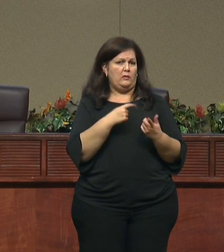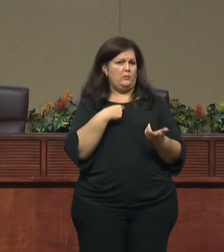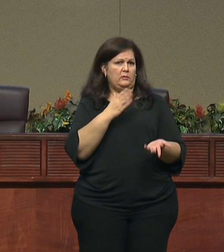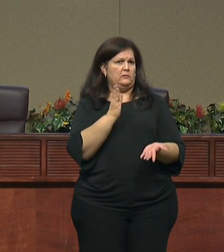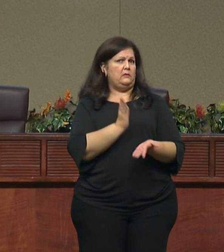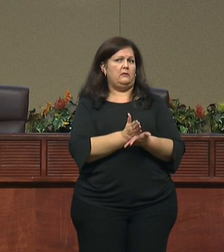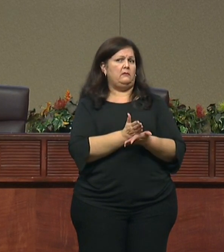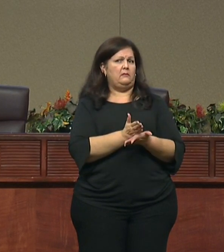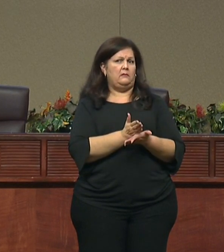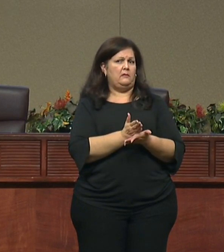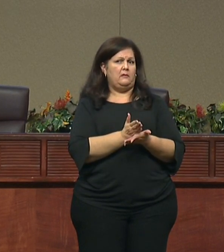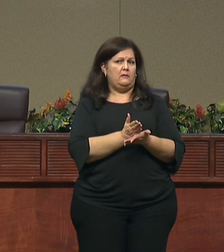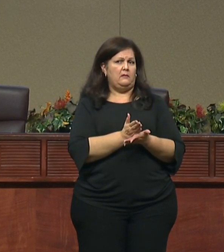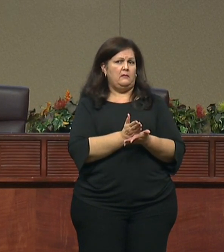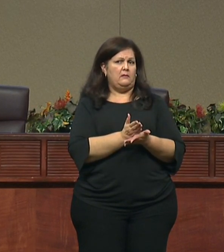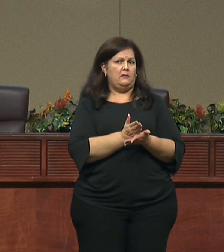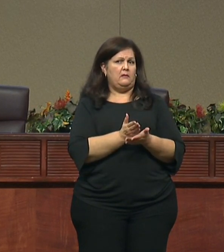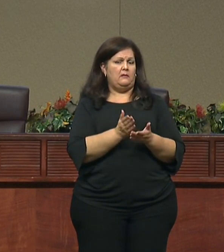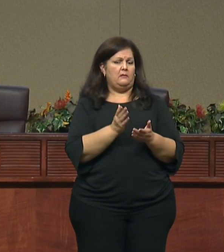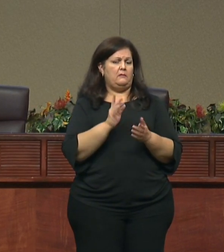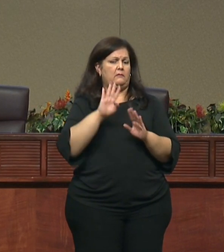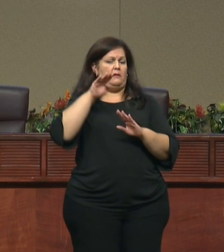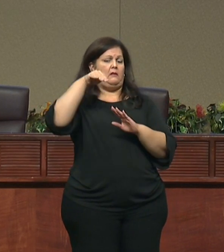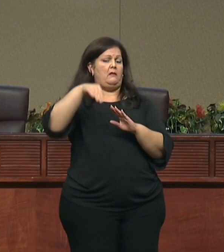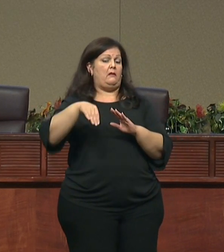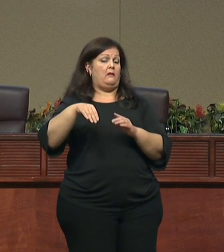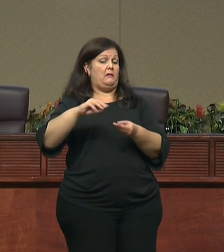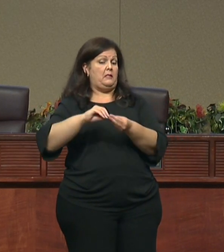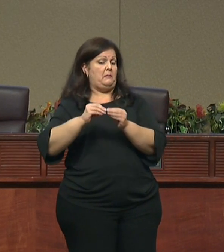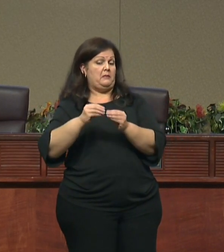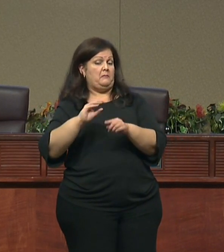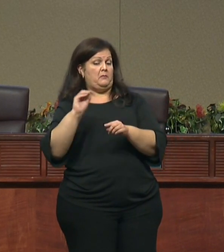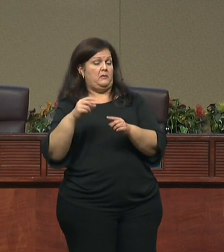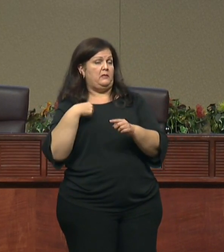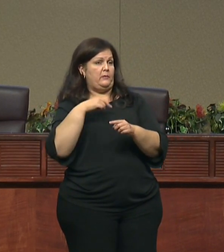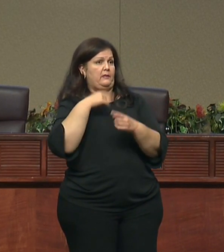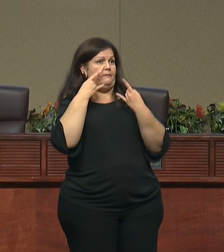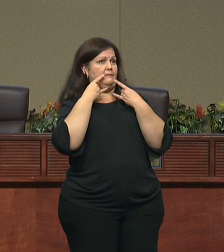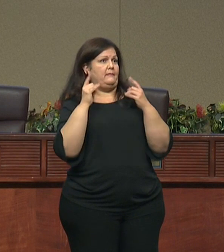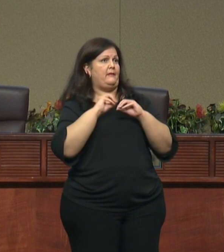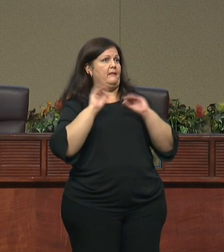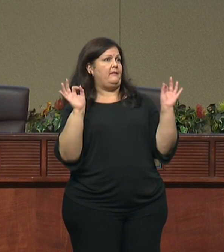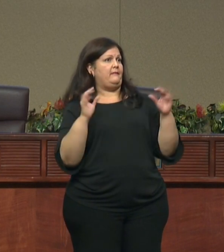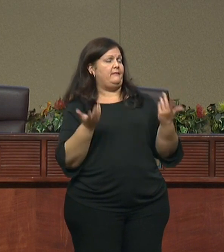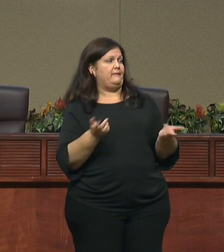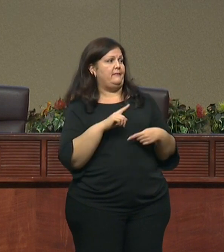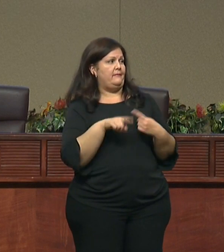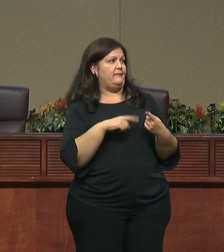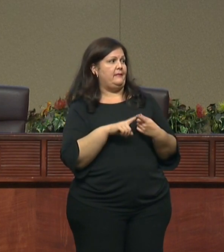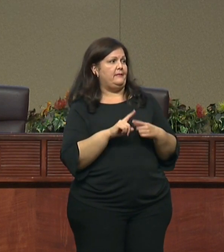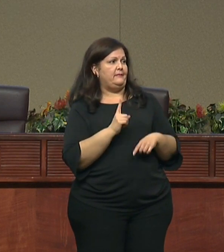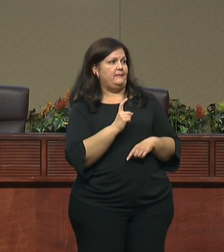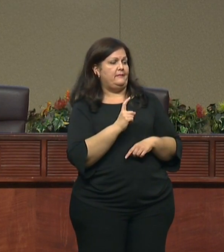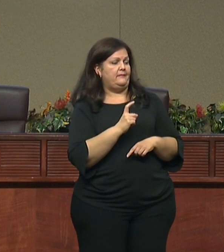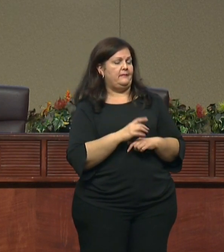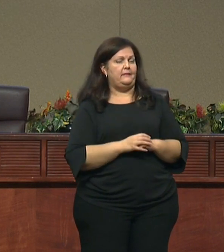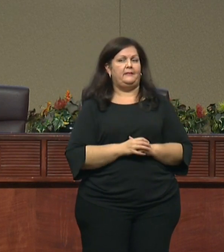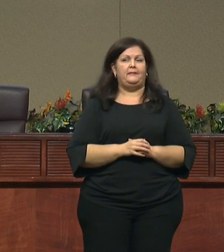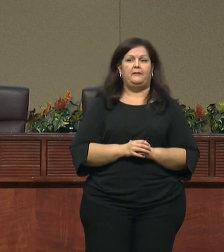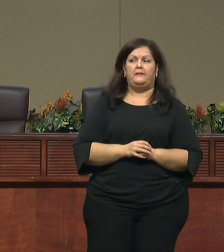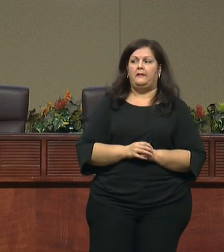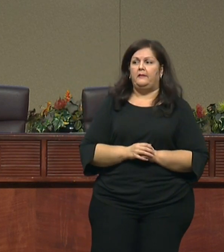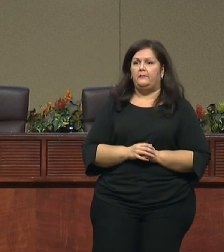does the positivity rate have to be when you would recommend it's probably safe to lift the executive order with everyone wearing